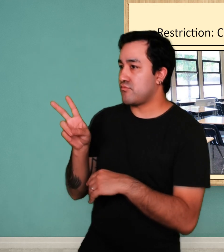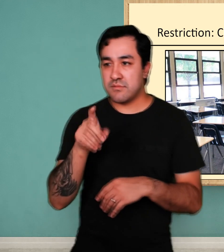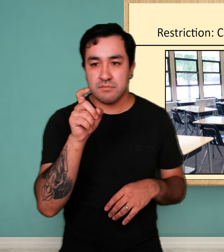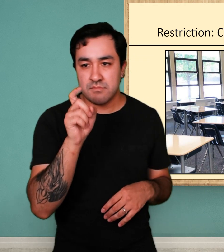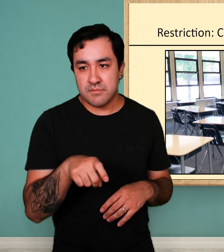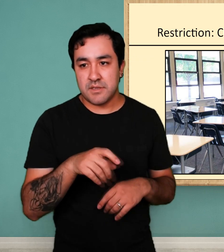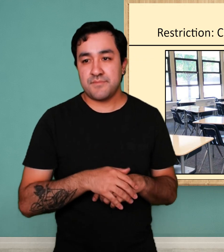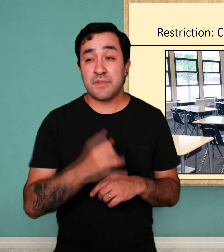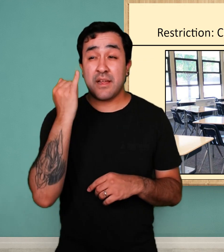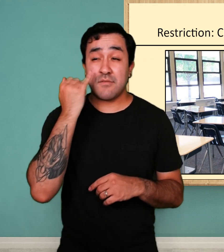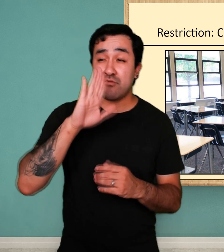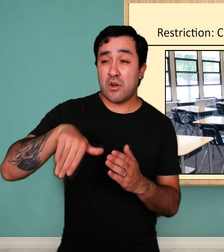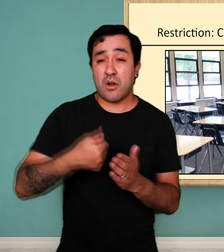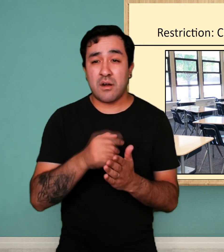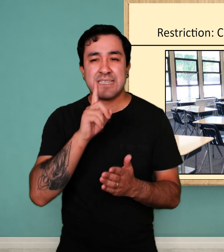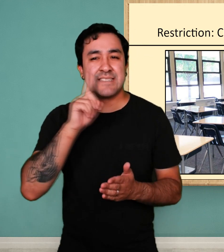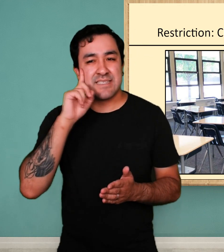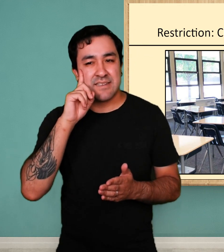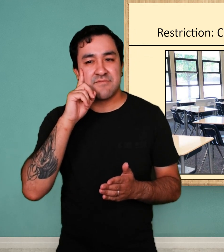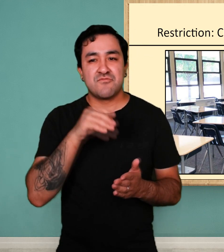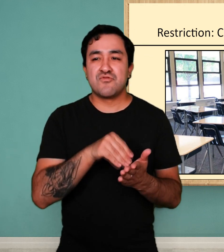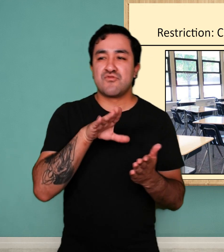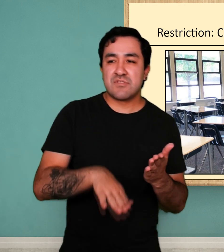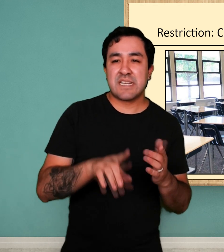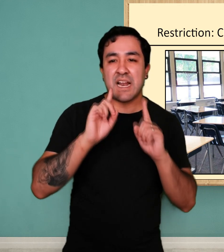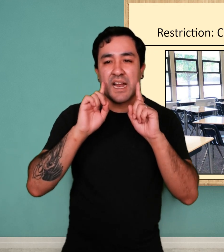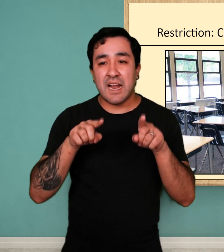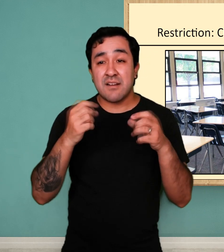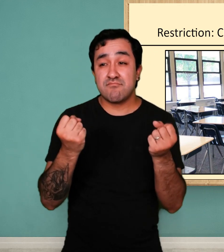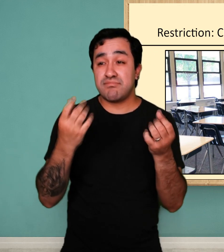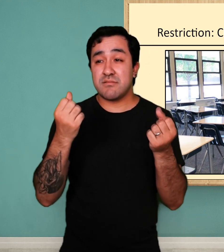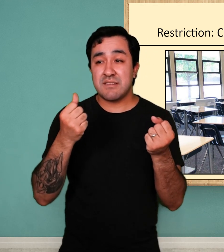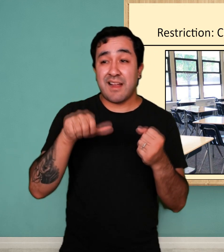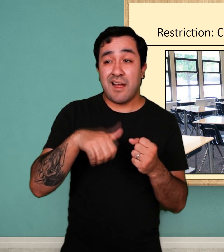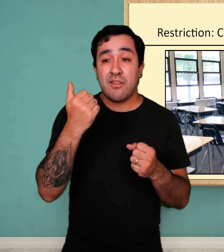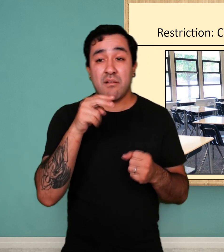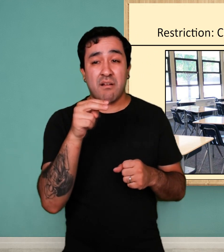sign answers, too many people would need to move to see their peers sign.